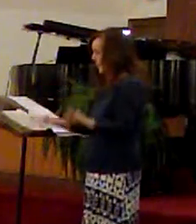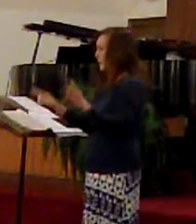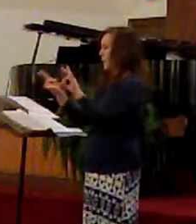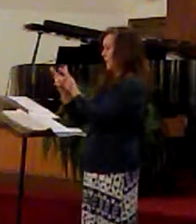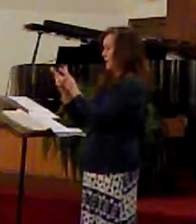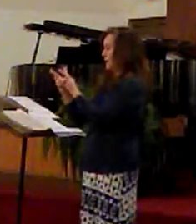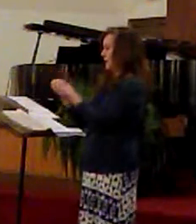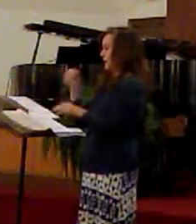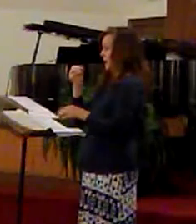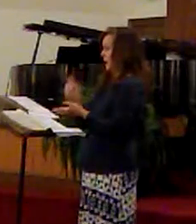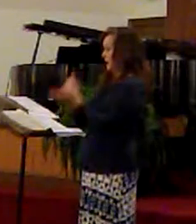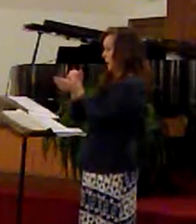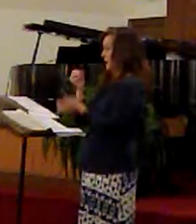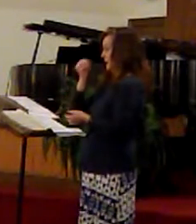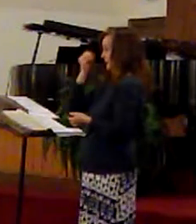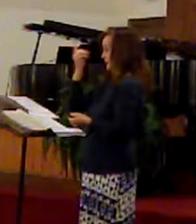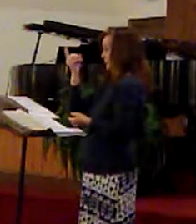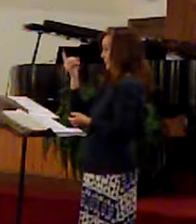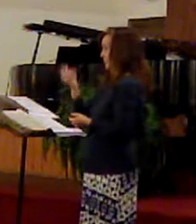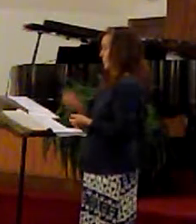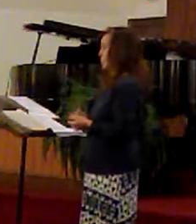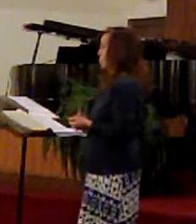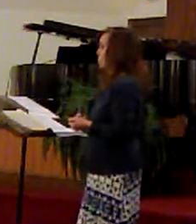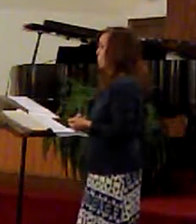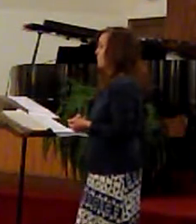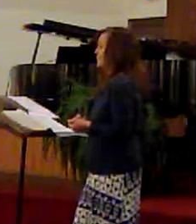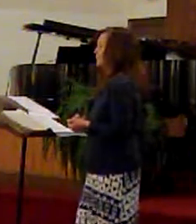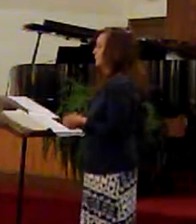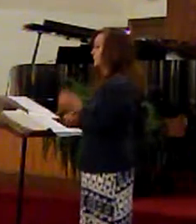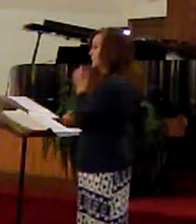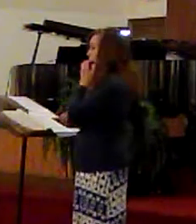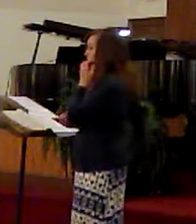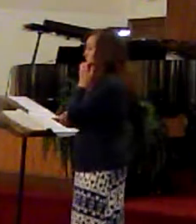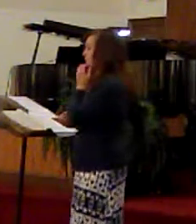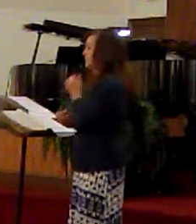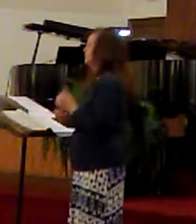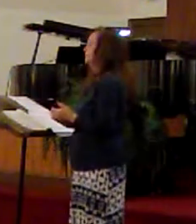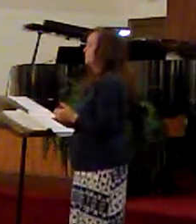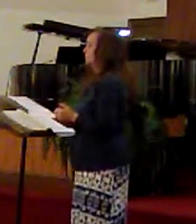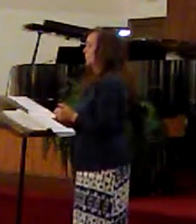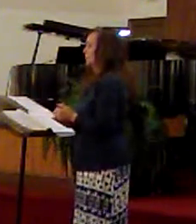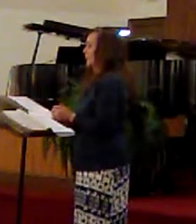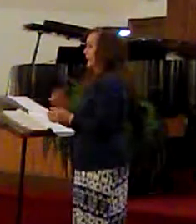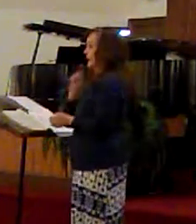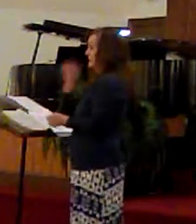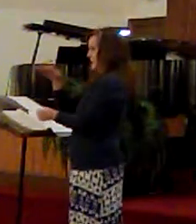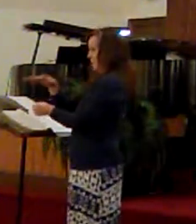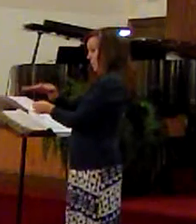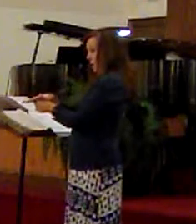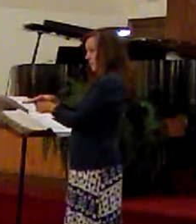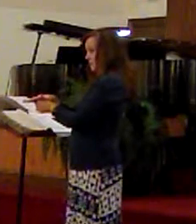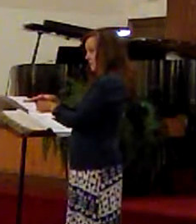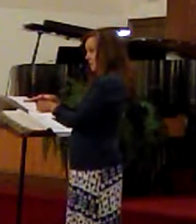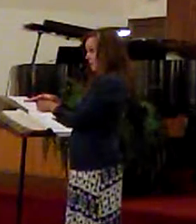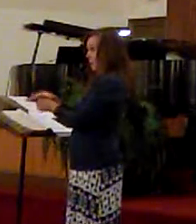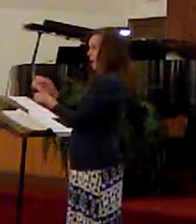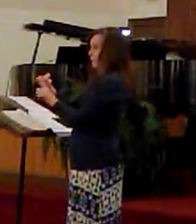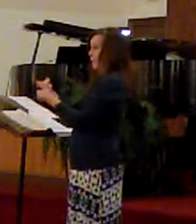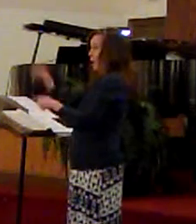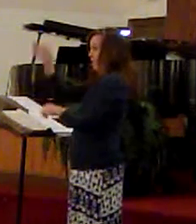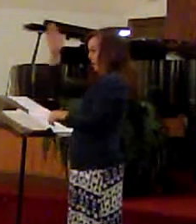Number one, that many times you're going to find legal terms written in it is a legal document. It is a promise. It is a covenant between you